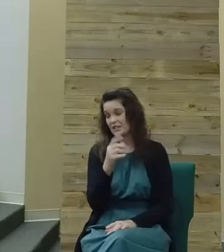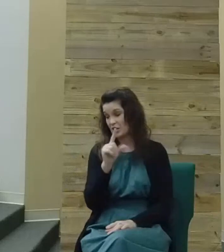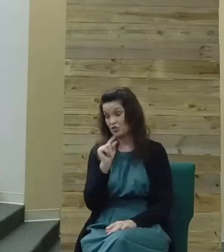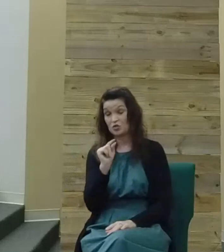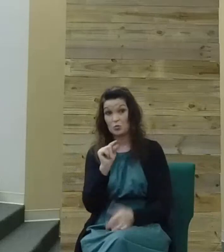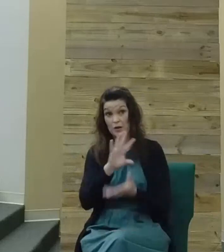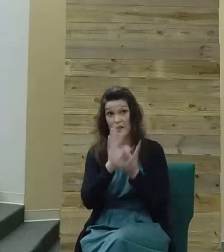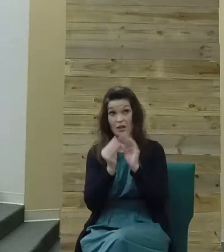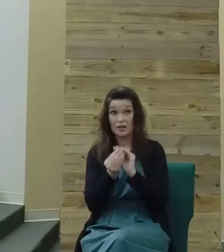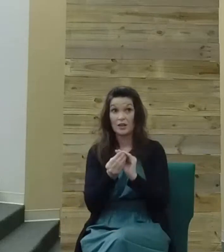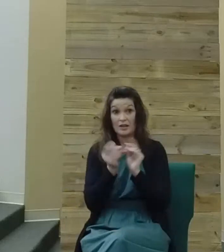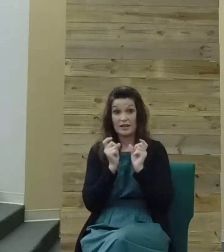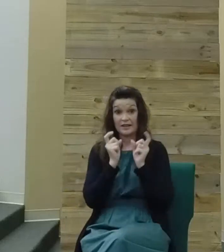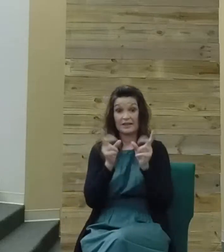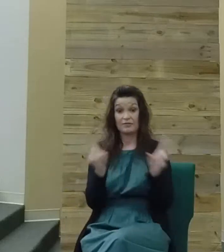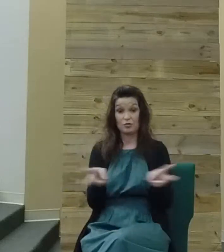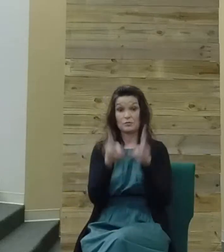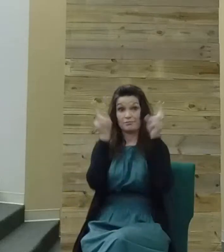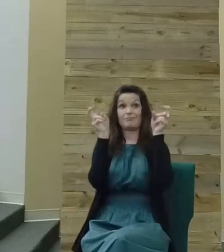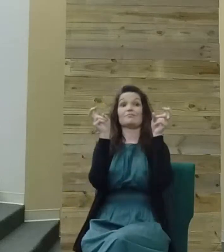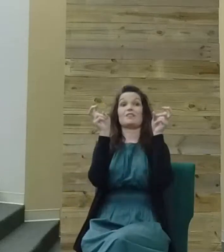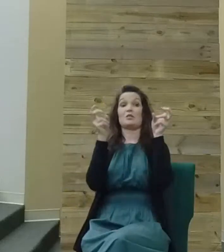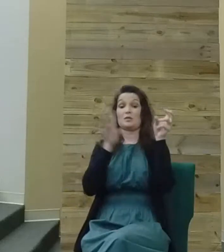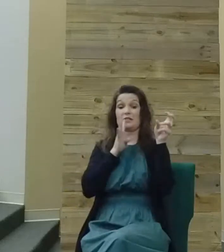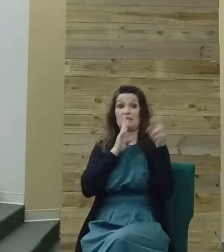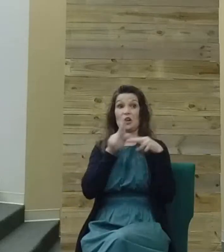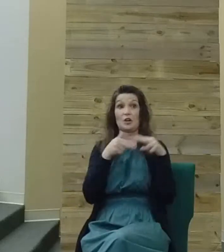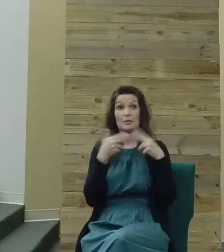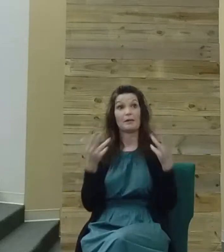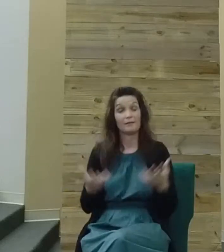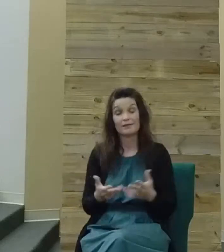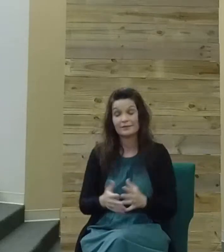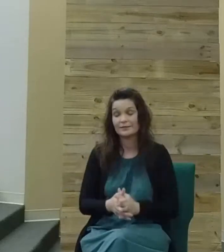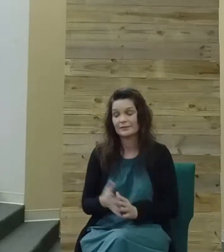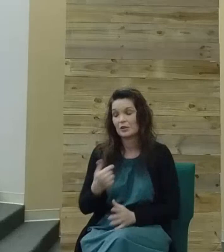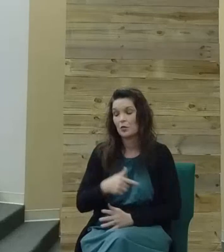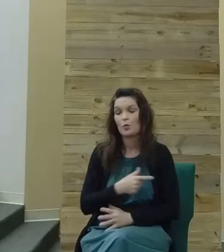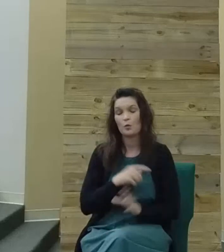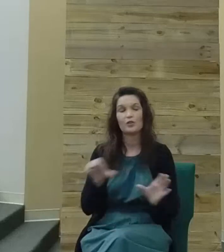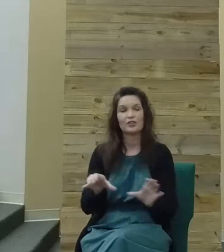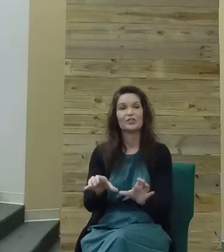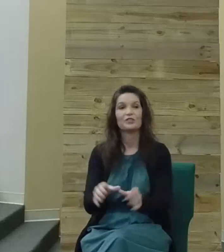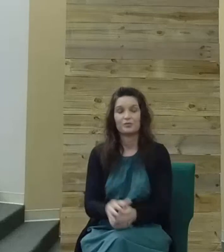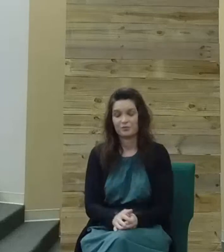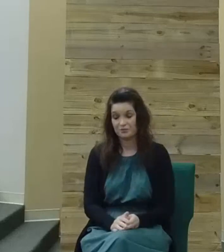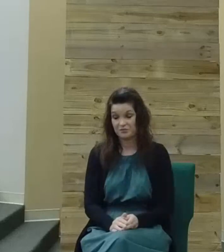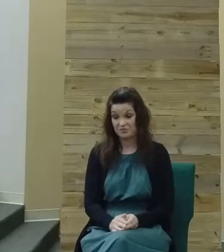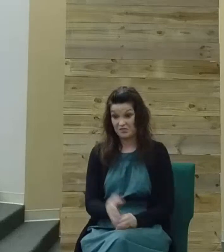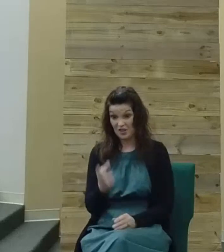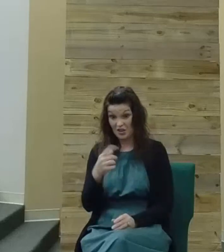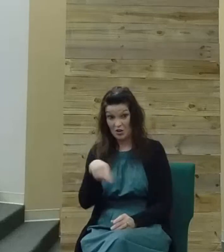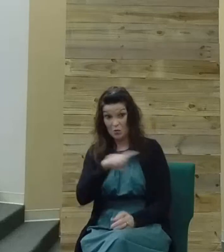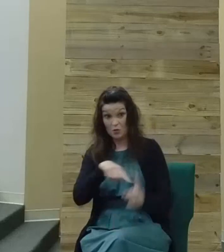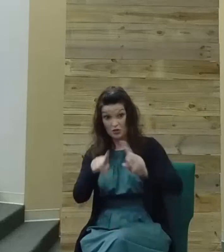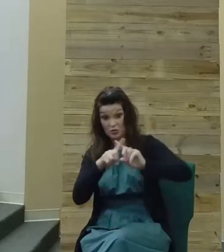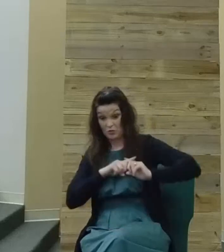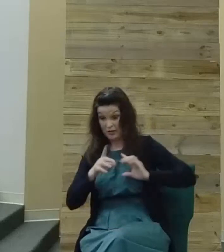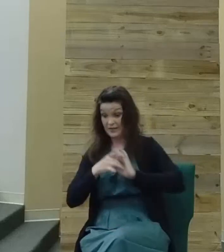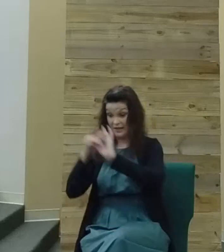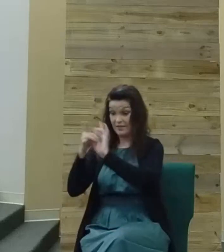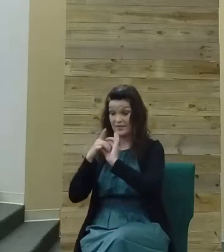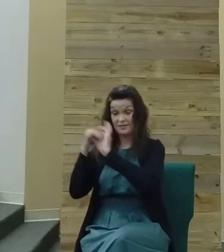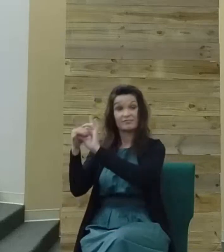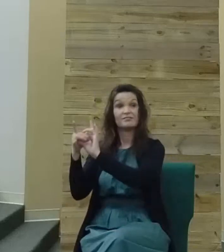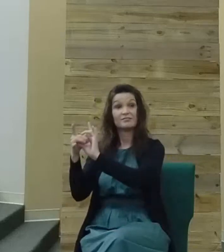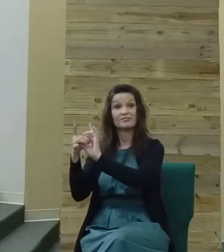19. And in verse 20, he gives you a title to what he's talking about, to what we're to be and what we're to do. When you're reconciled to